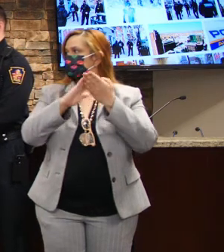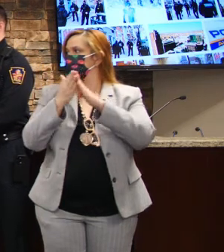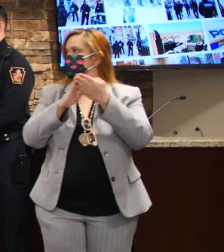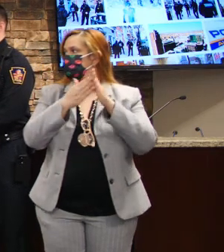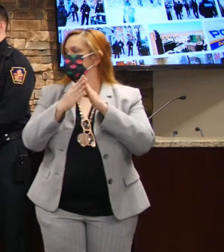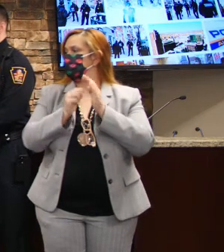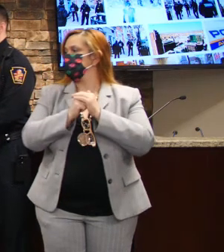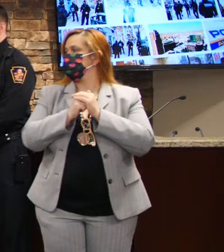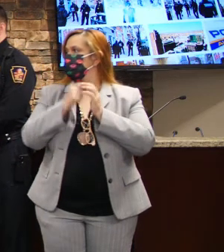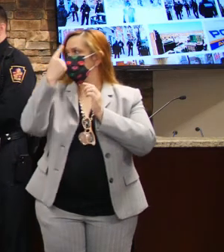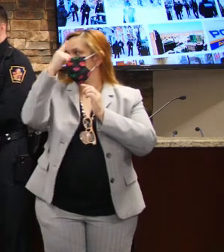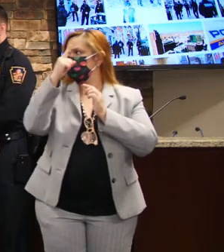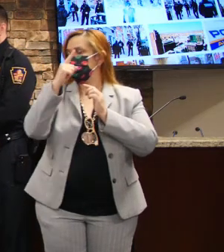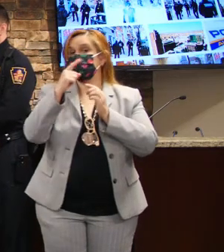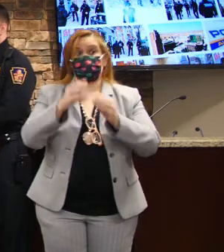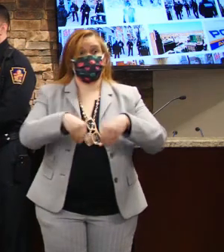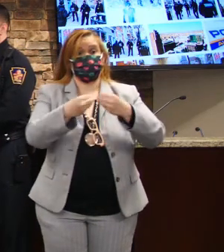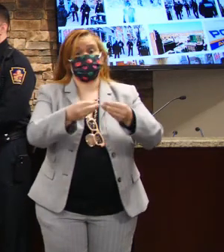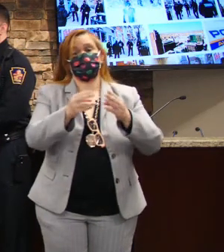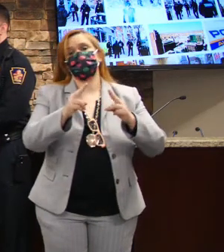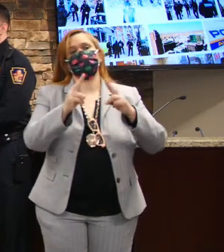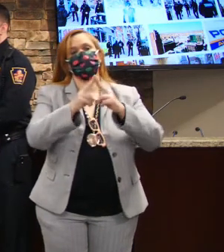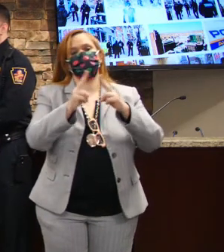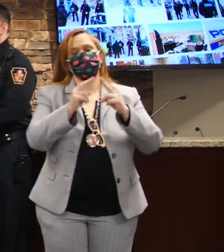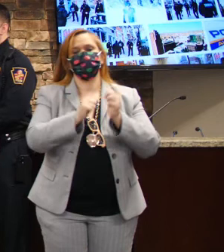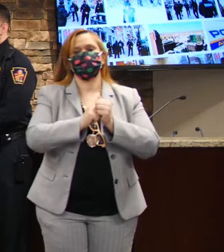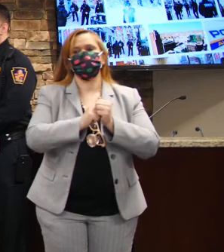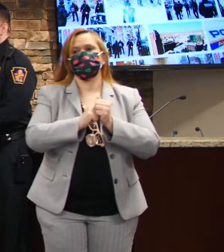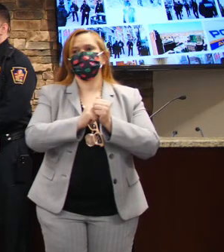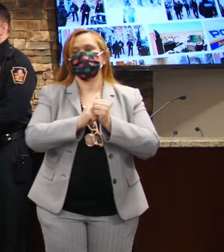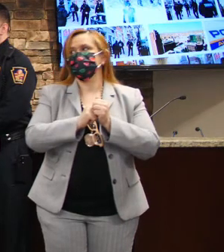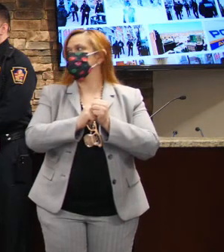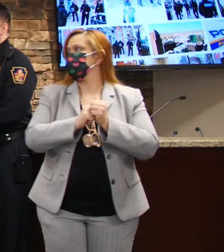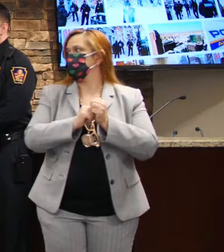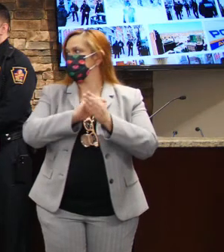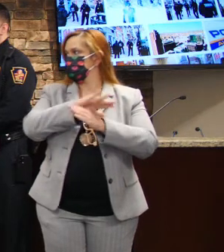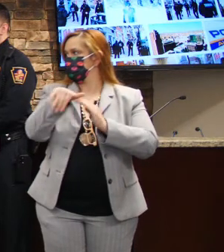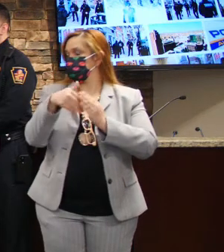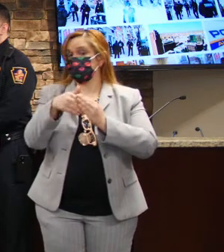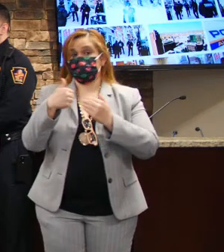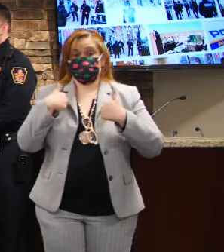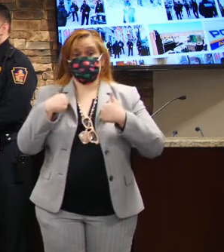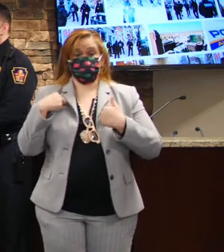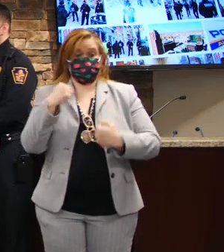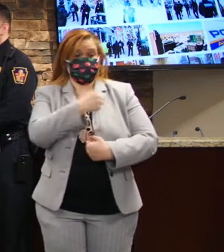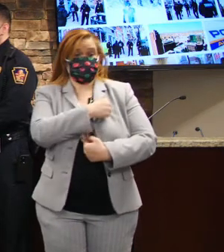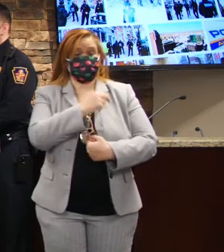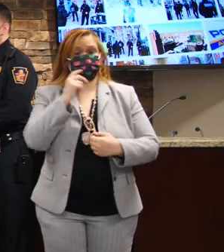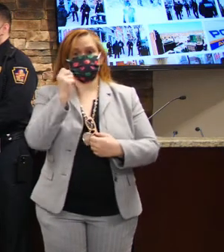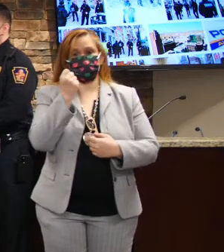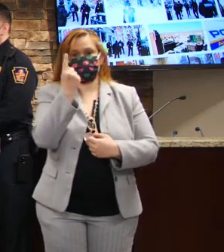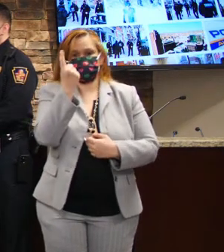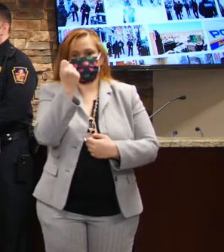in particular is a group that we are committed to working with. The response to this initiative from our